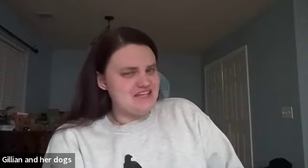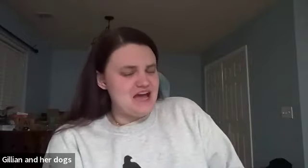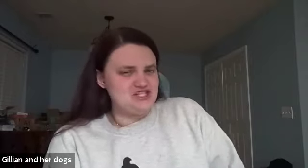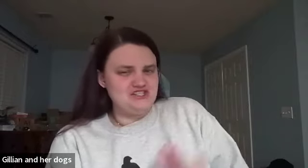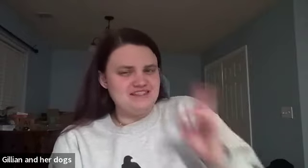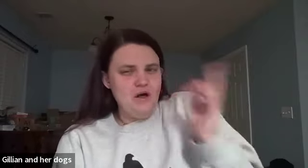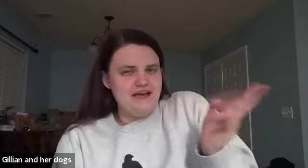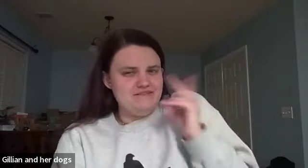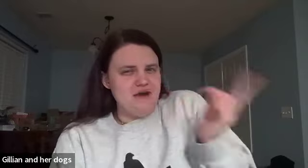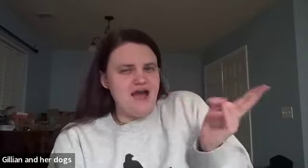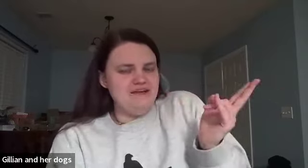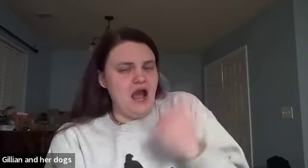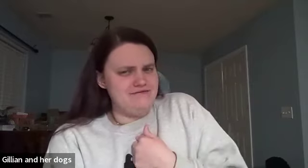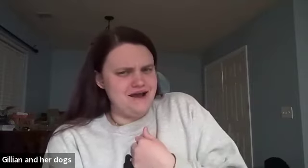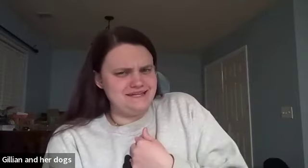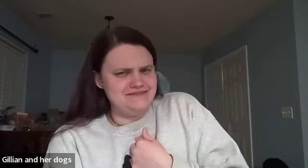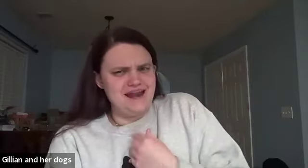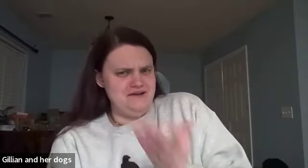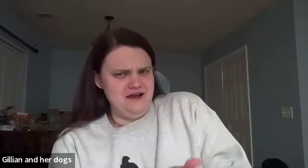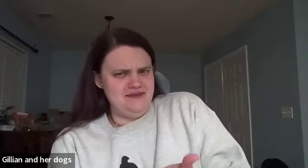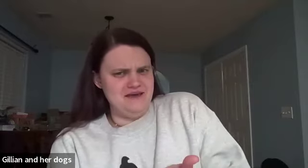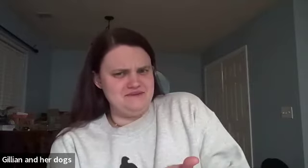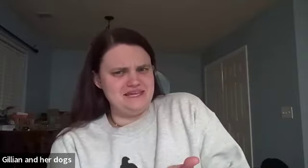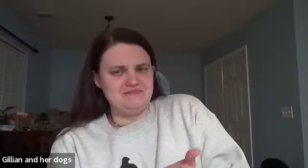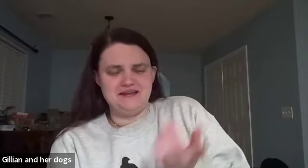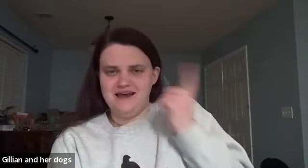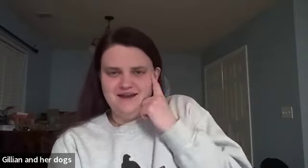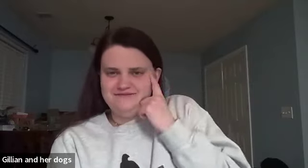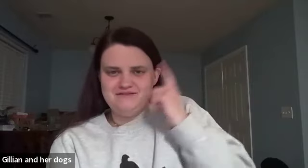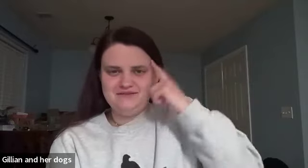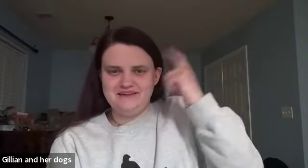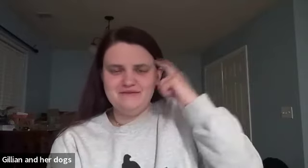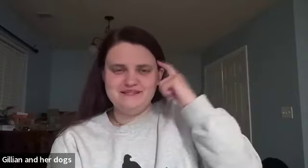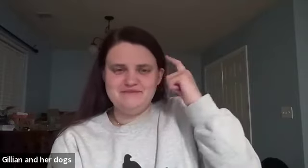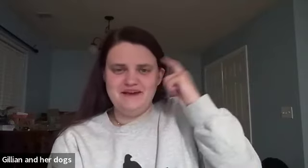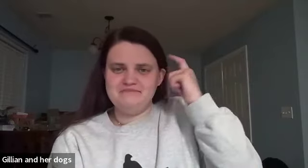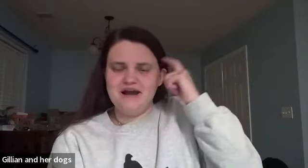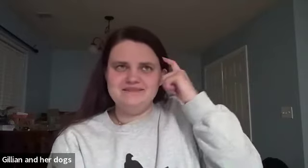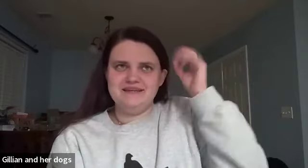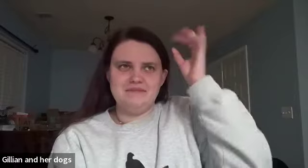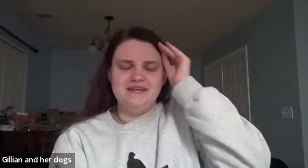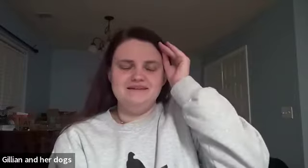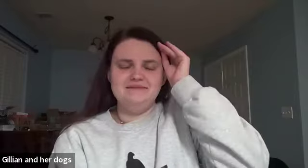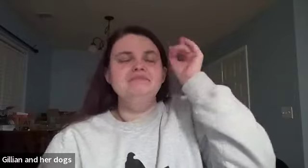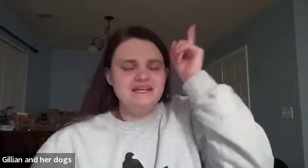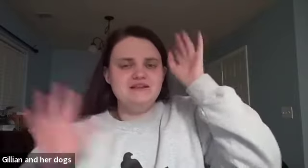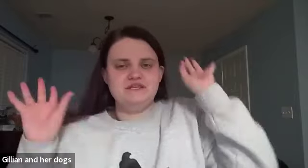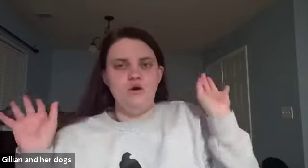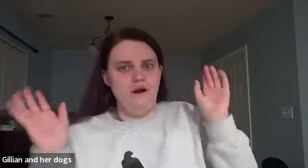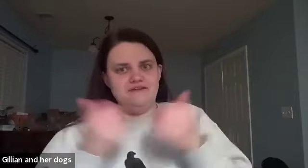that's all I like. I've not done that. I've not made that mistake because I've never like that was something that mine like immediately was like, oh, I've